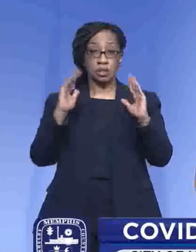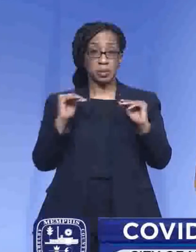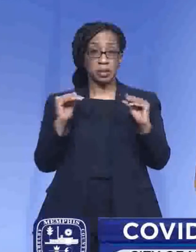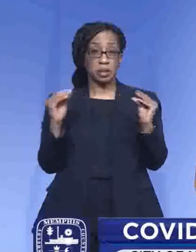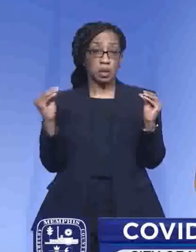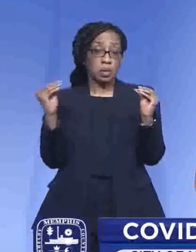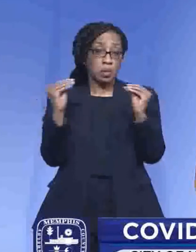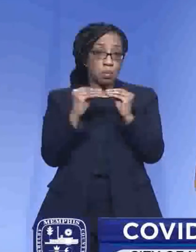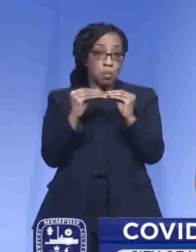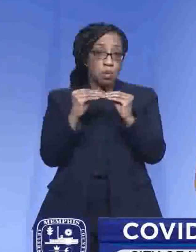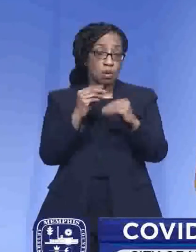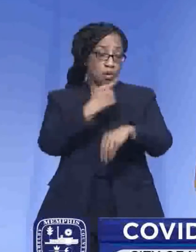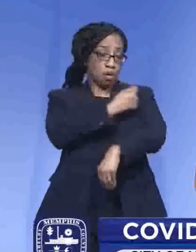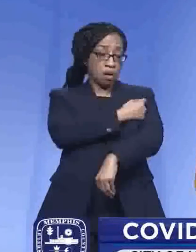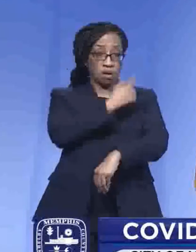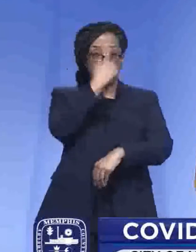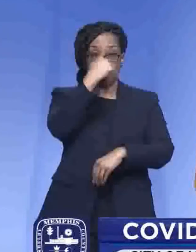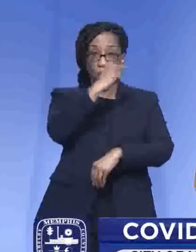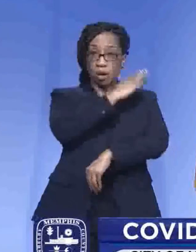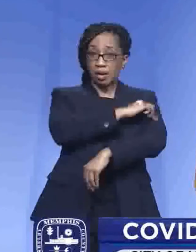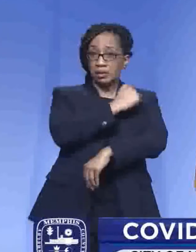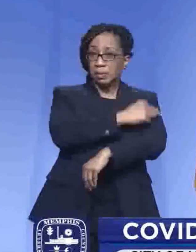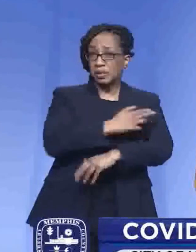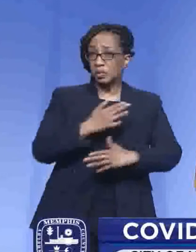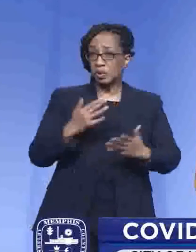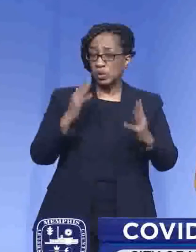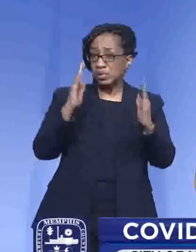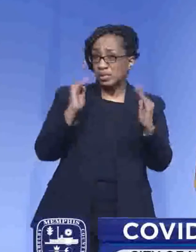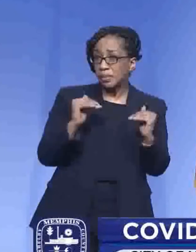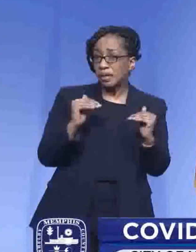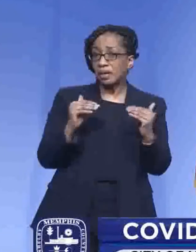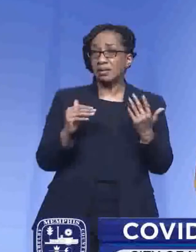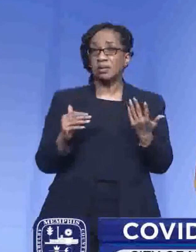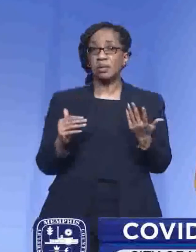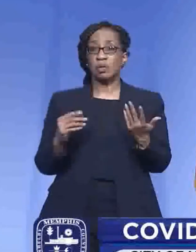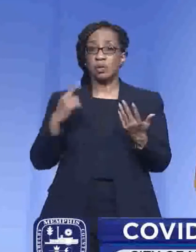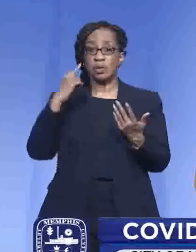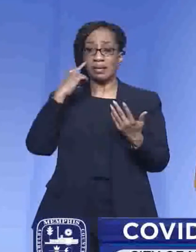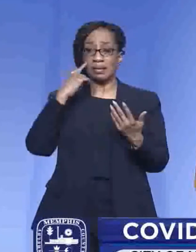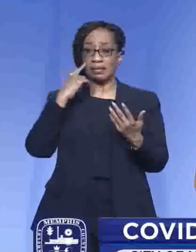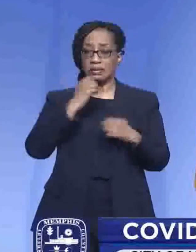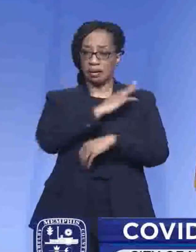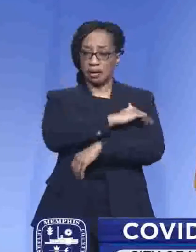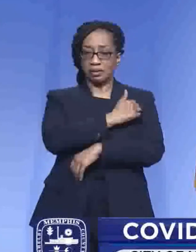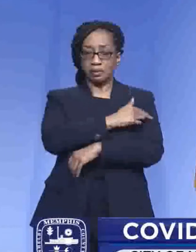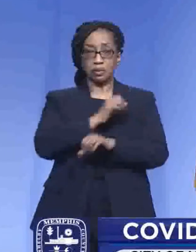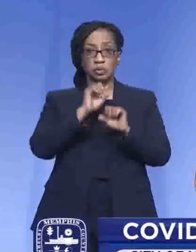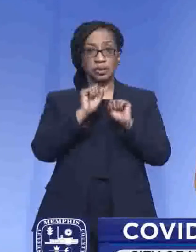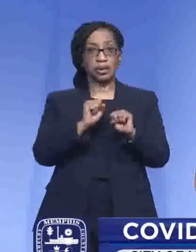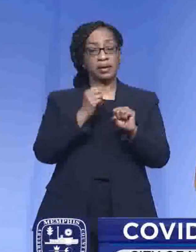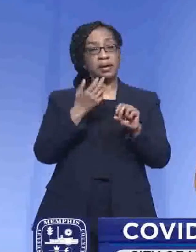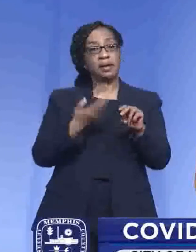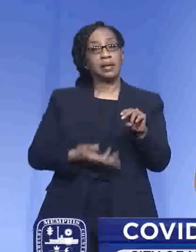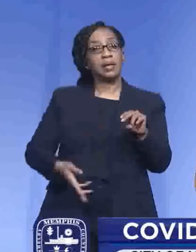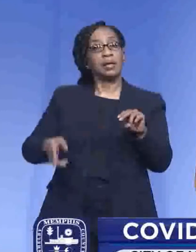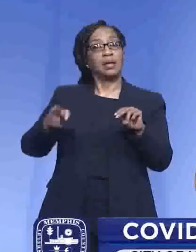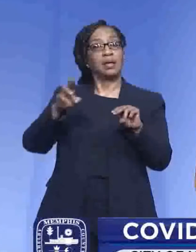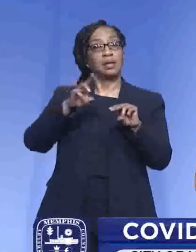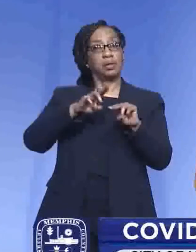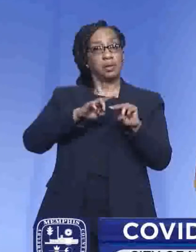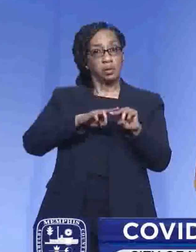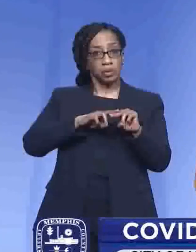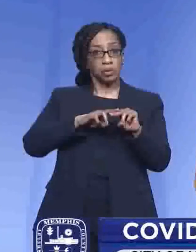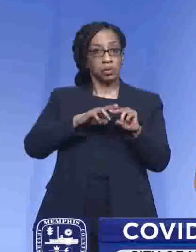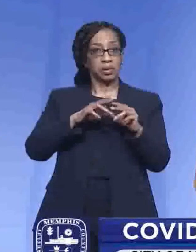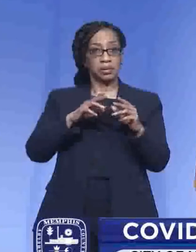to go to hospitals? Do you anticipate the hospitals will soon be able to ramp up their programs